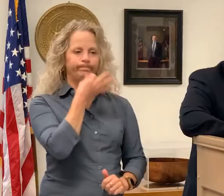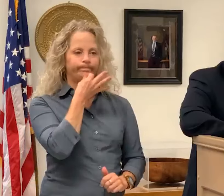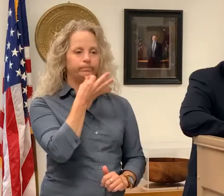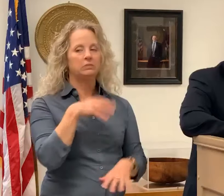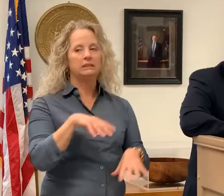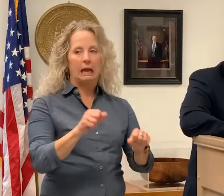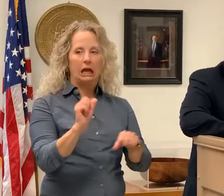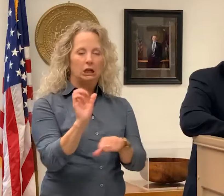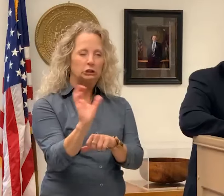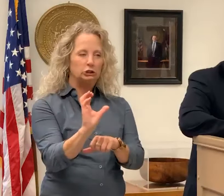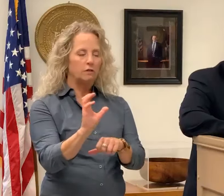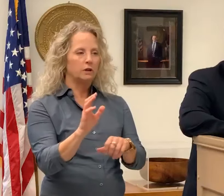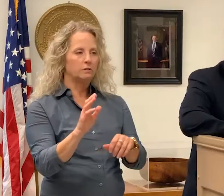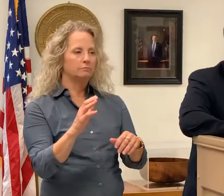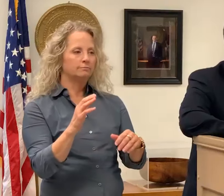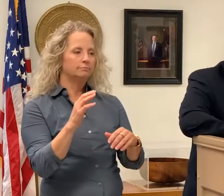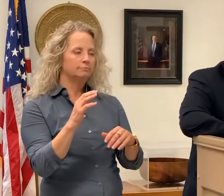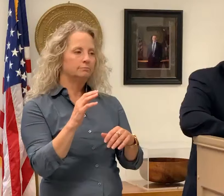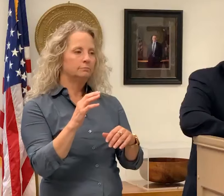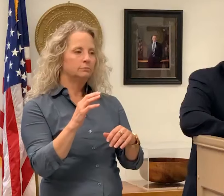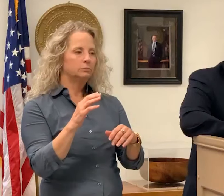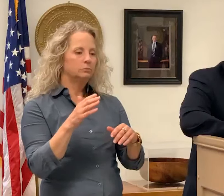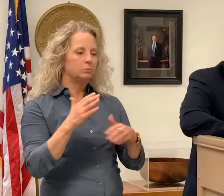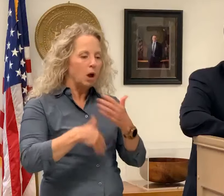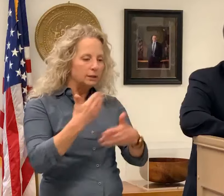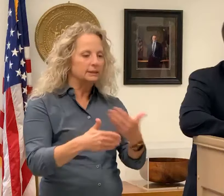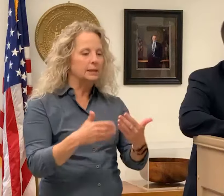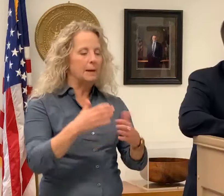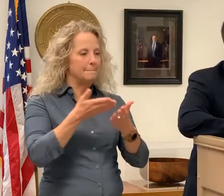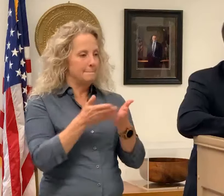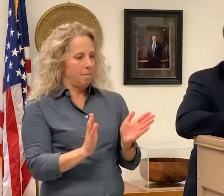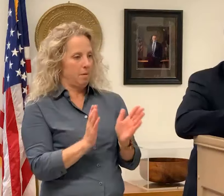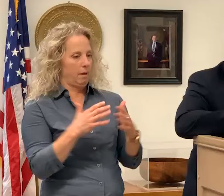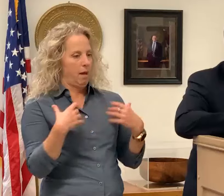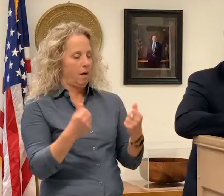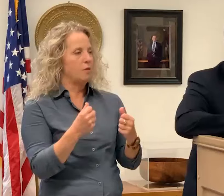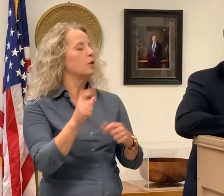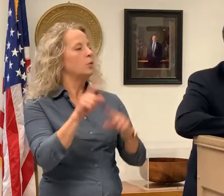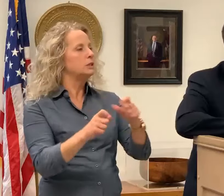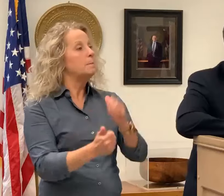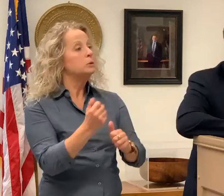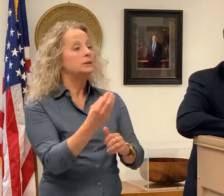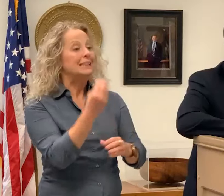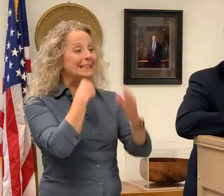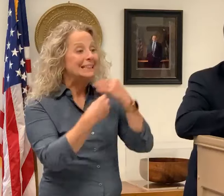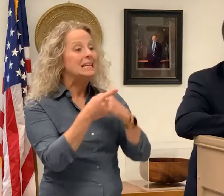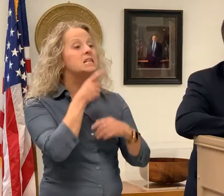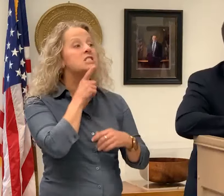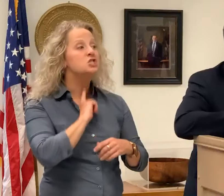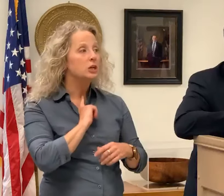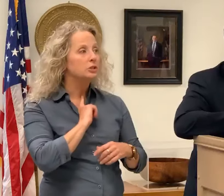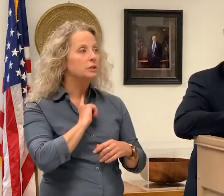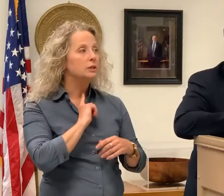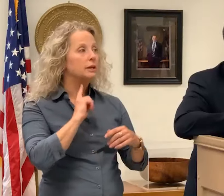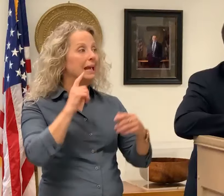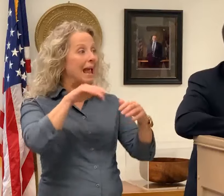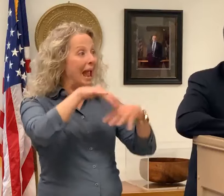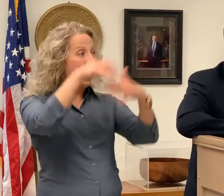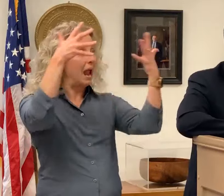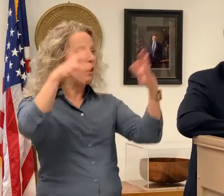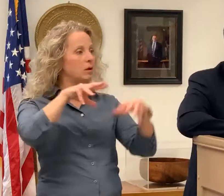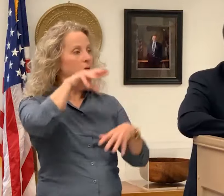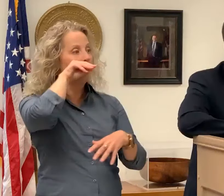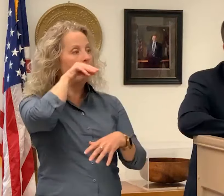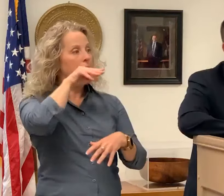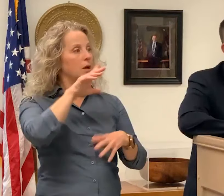a very conservative tack on public health questions. So it's mostly ingestion. It's not usually aerosolized